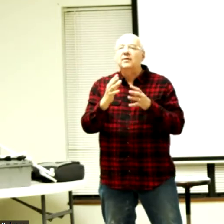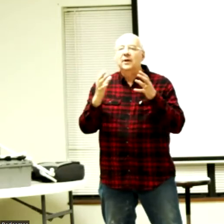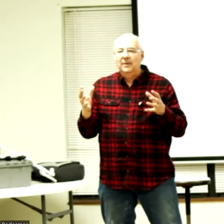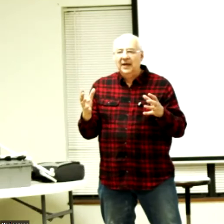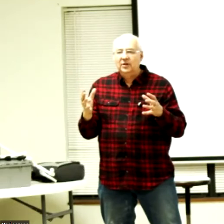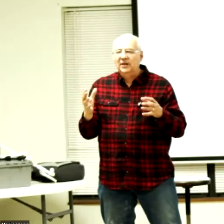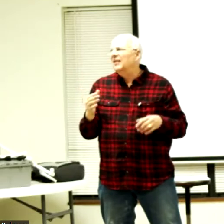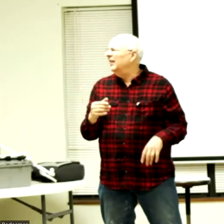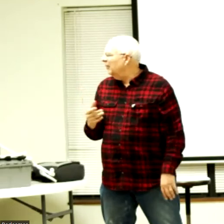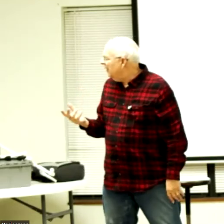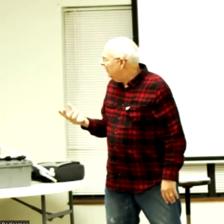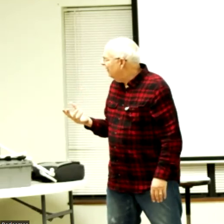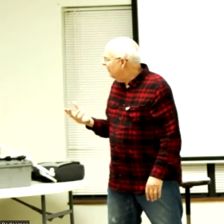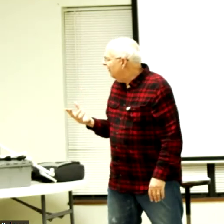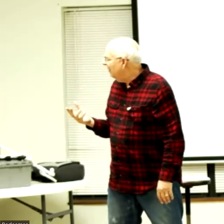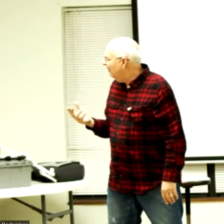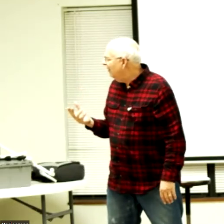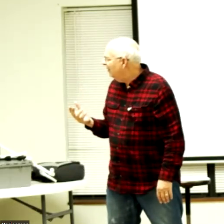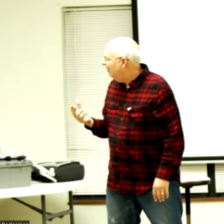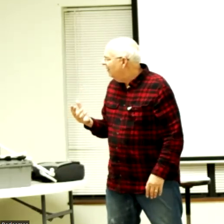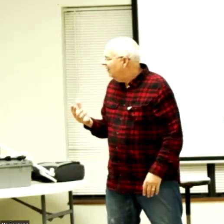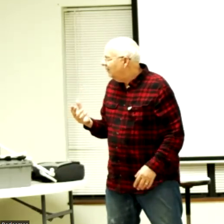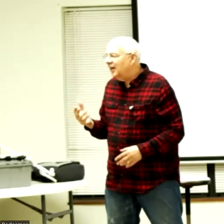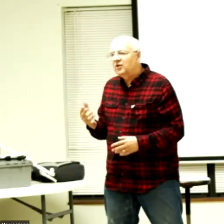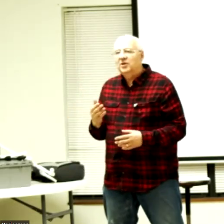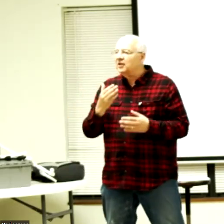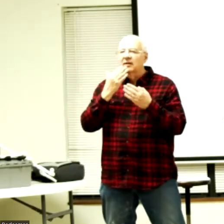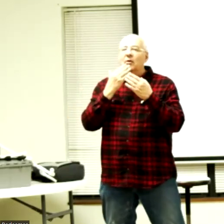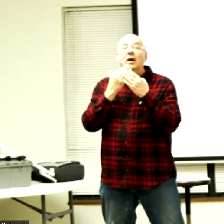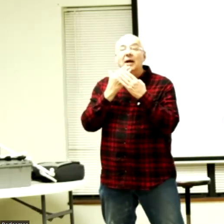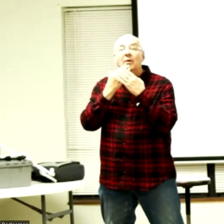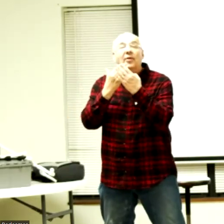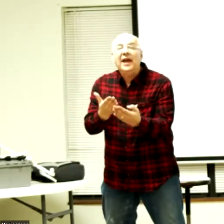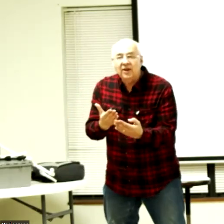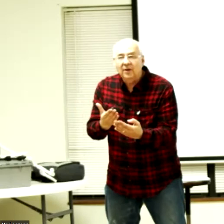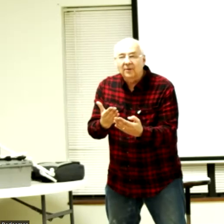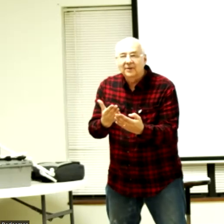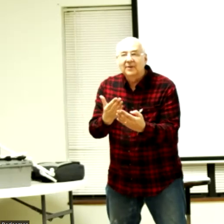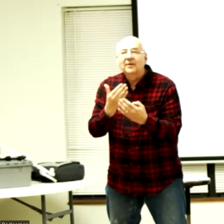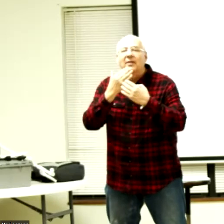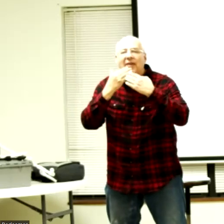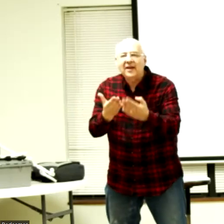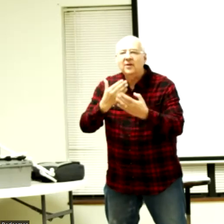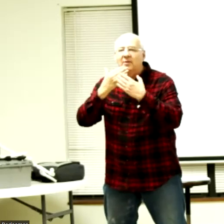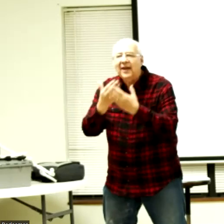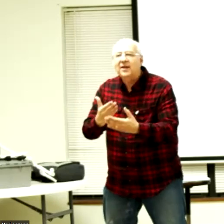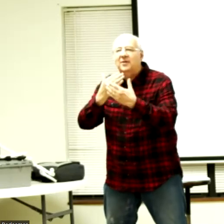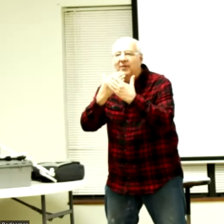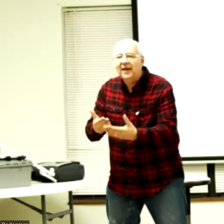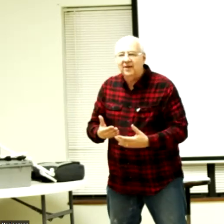very much. No, Yeah, thank you. much, or a double thank you. Thank you, thank you, thank you.